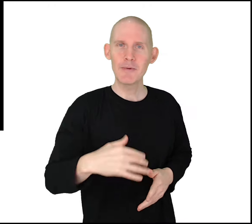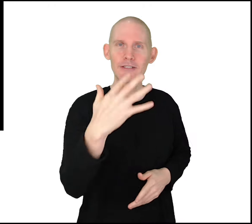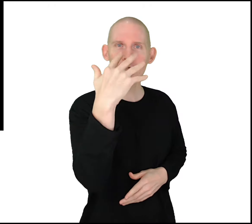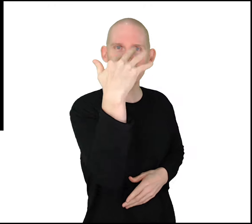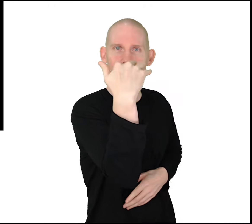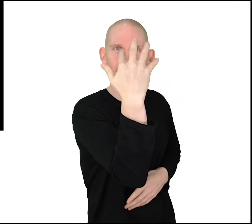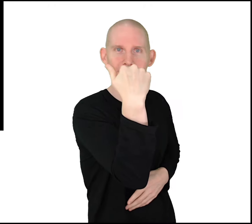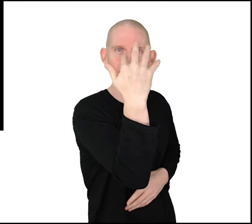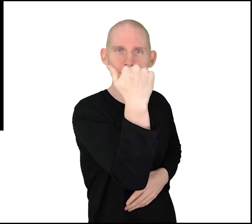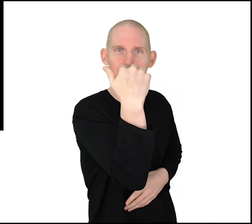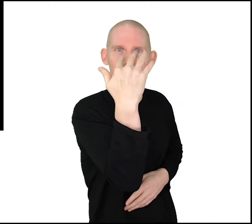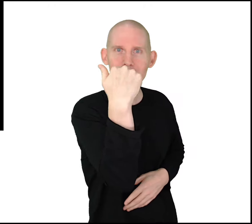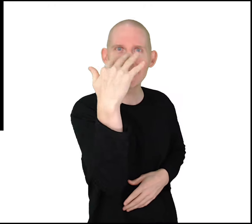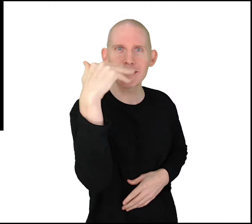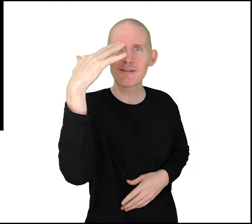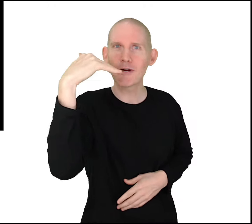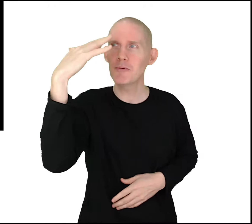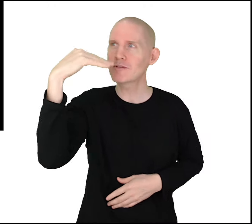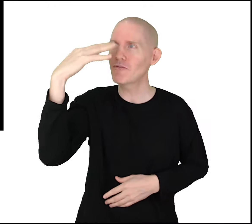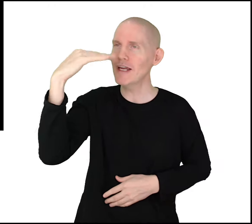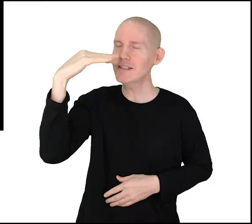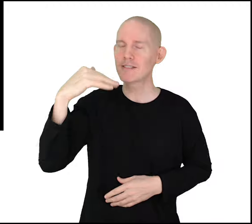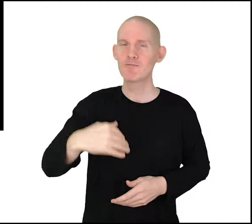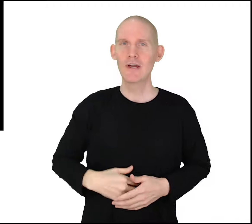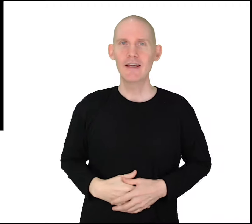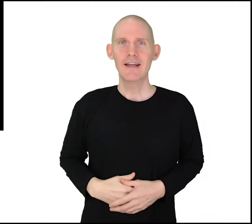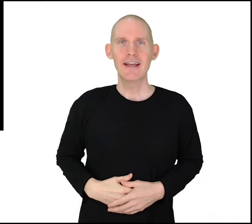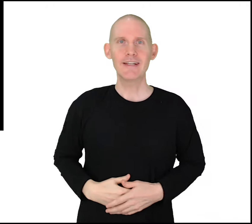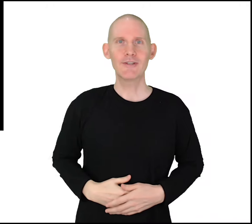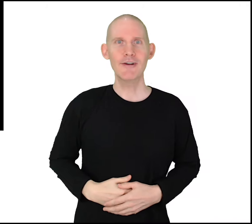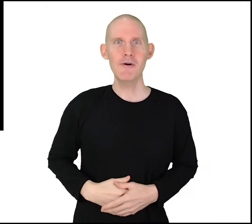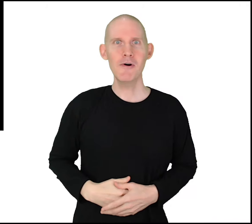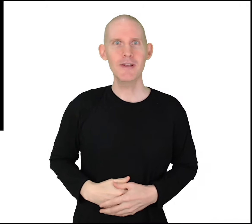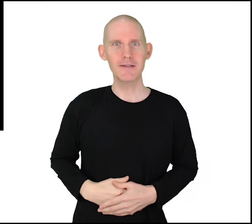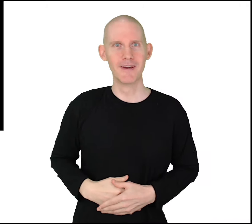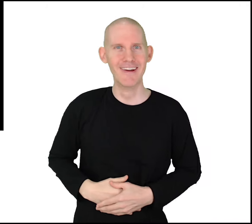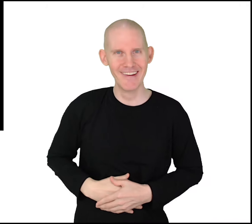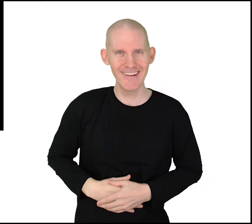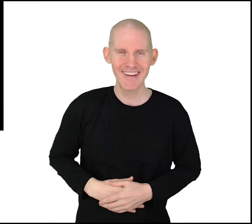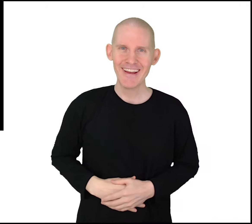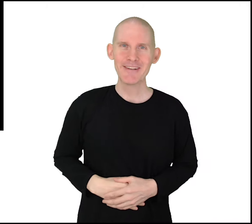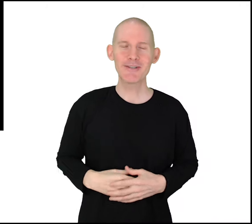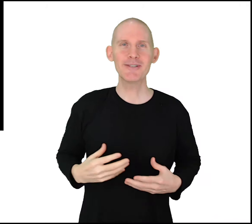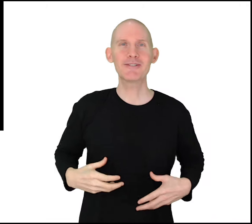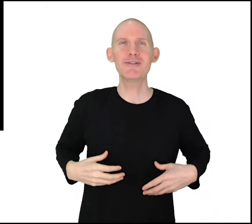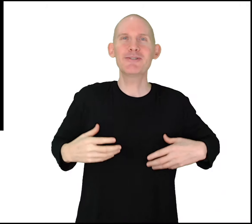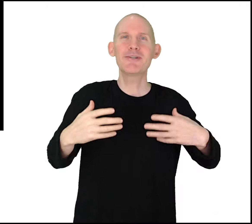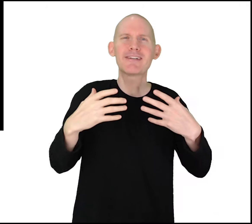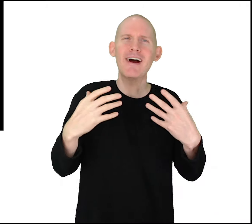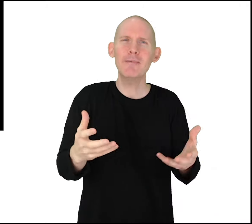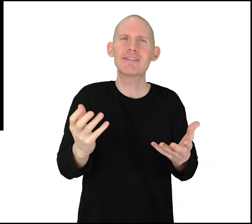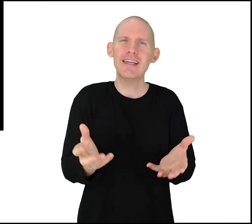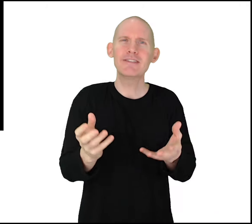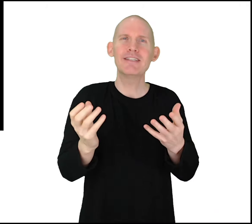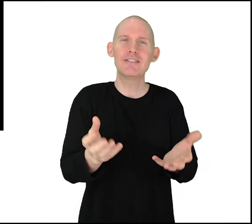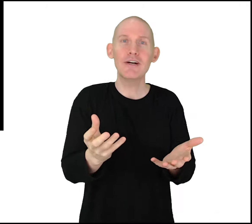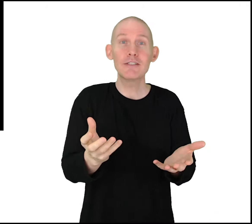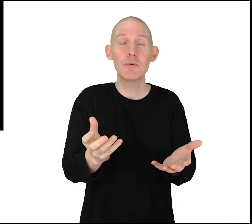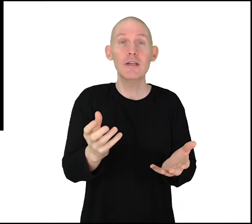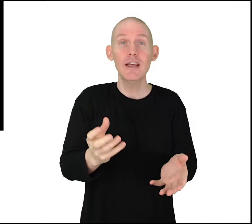if you're constantly going like this in someone's face, it's annoying. So just use your common sense and judgment to